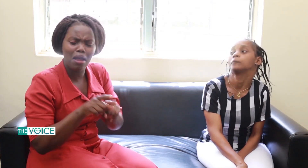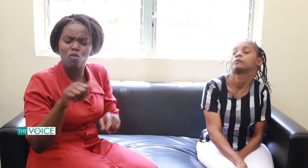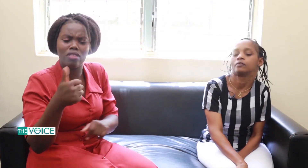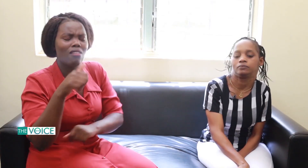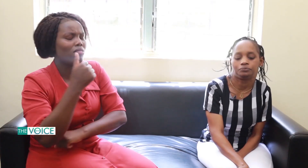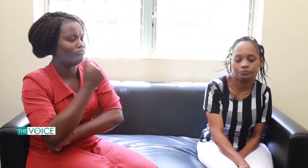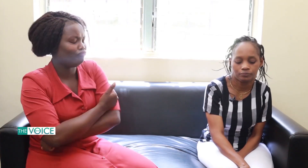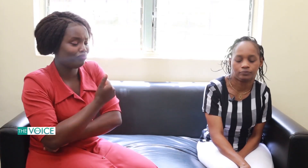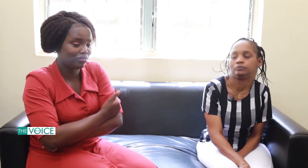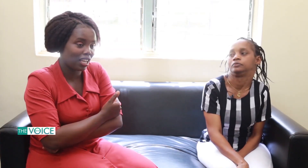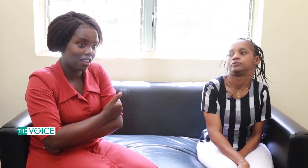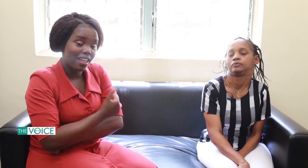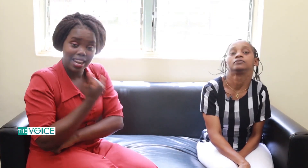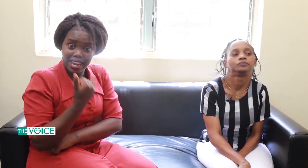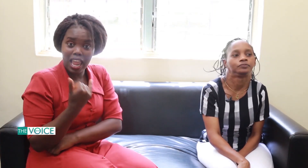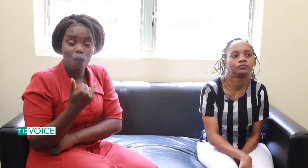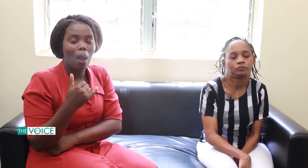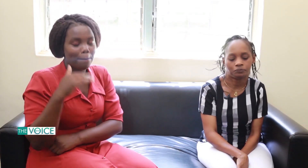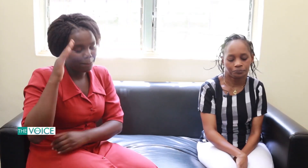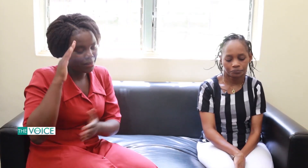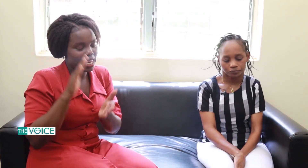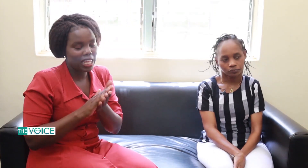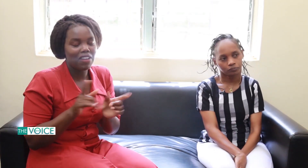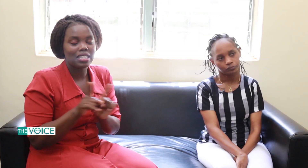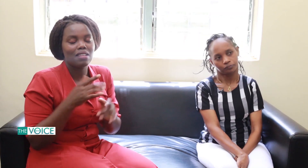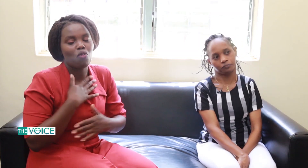go to a normal school with other normal students,